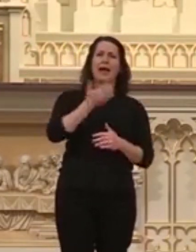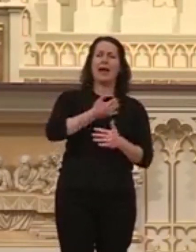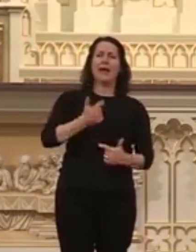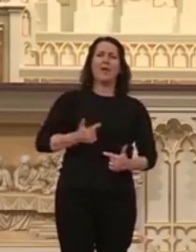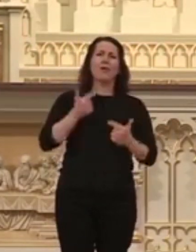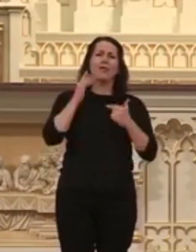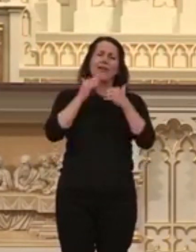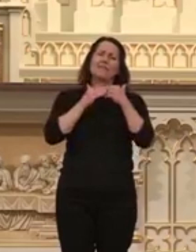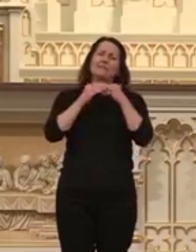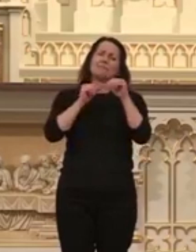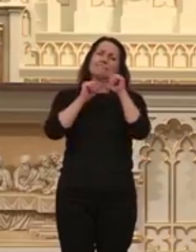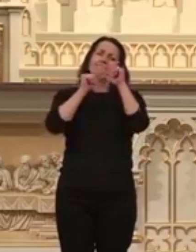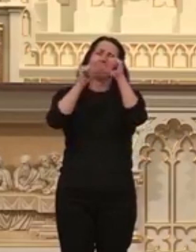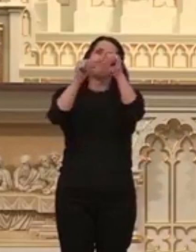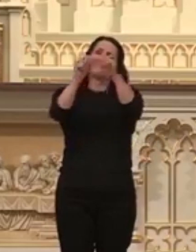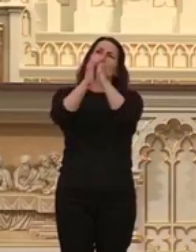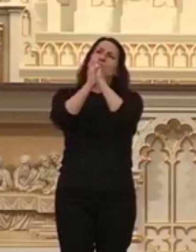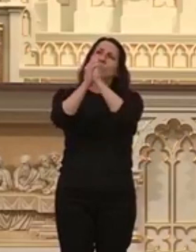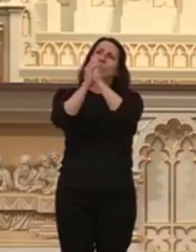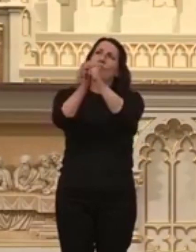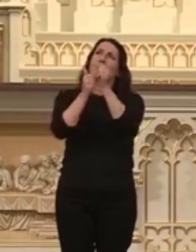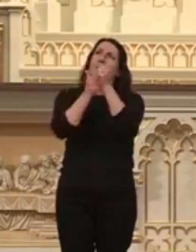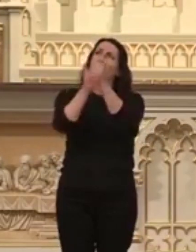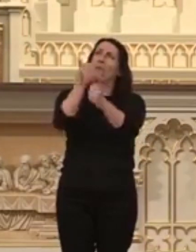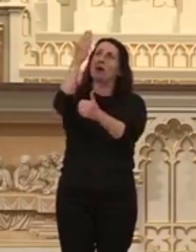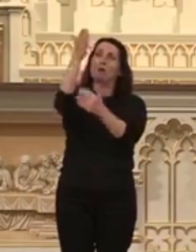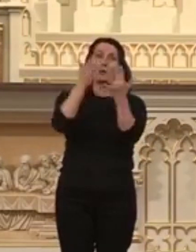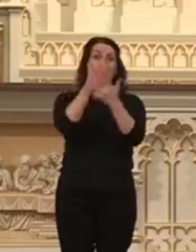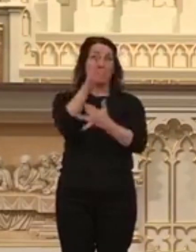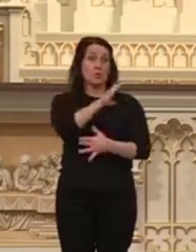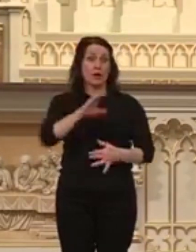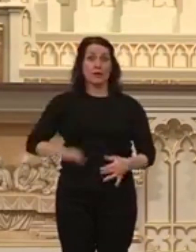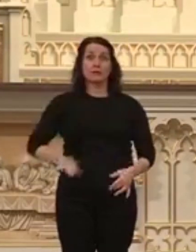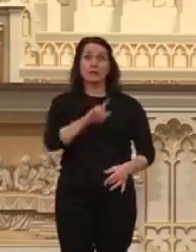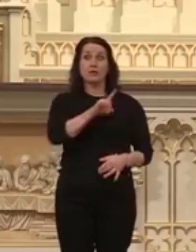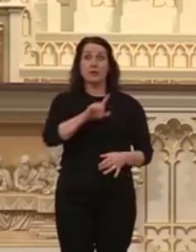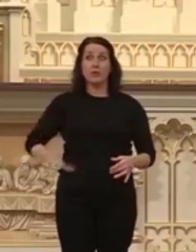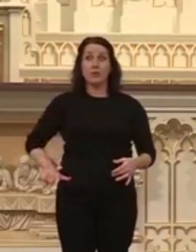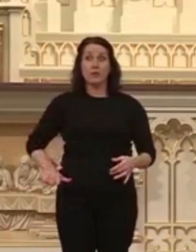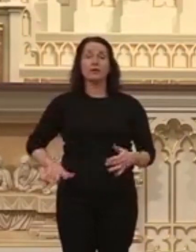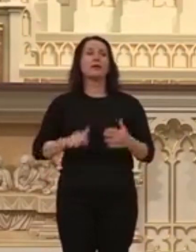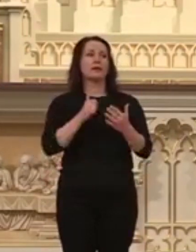unceasingly devoted to you. Through Christ our Lord. Amen.